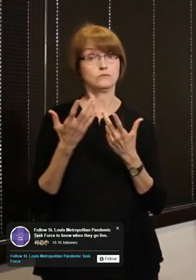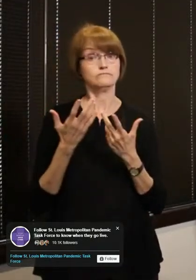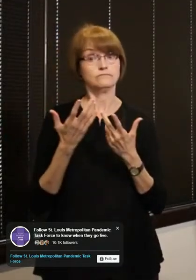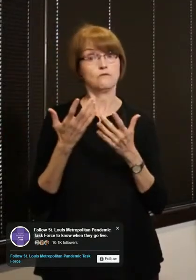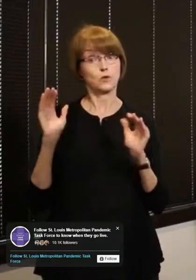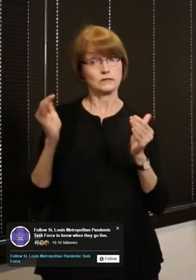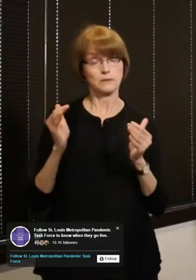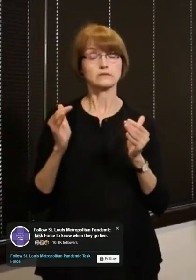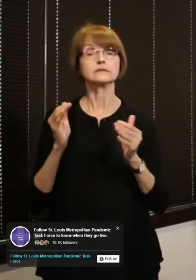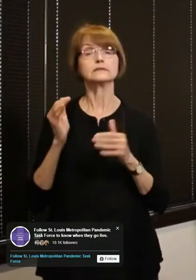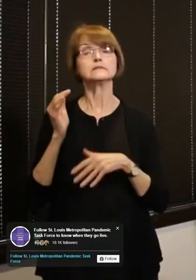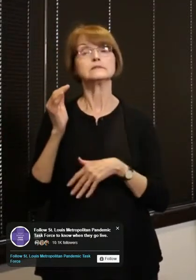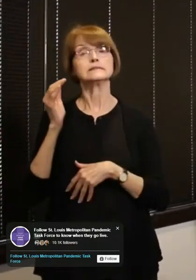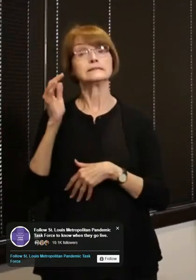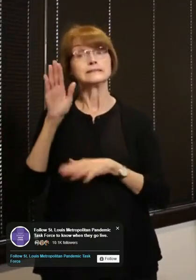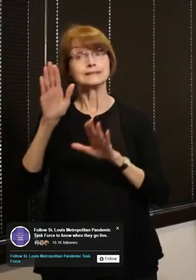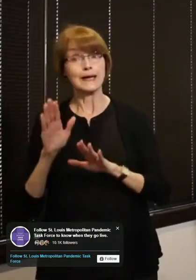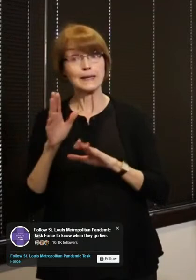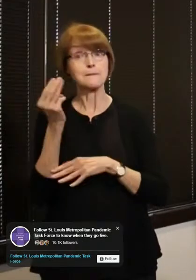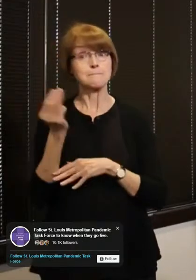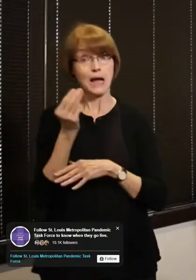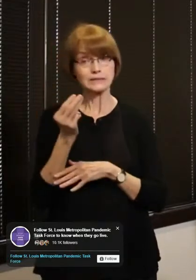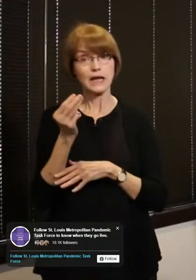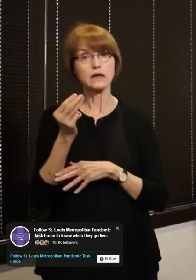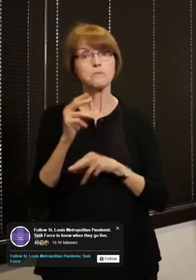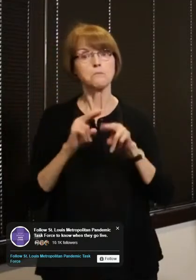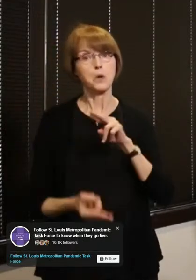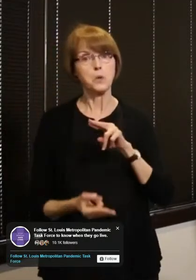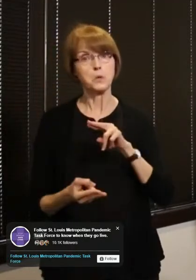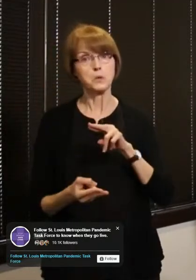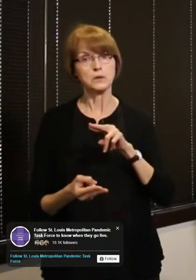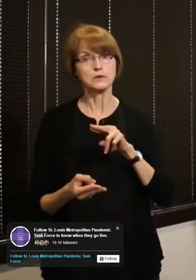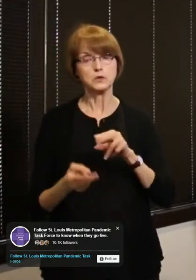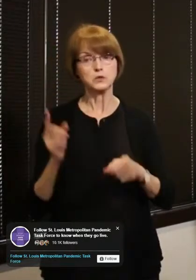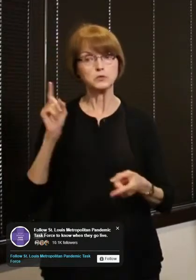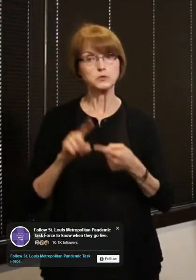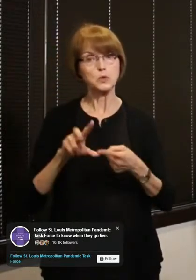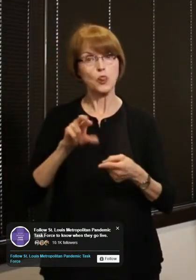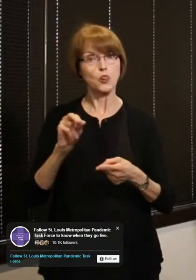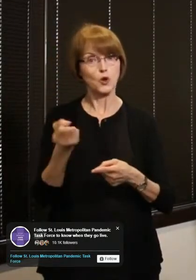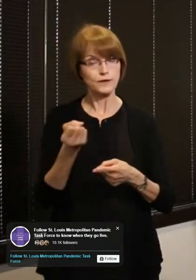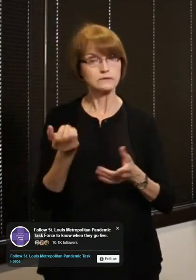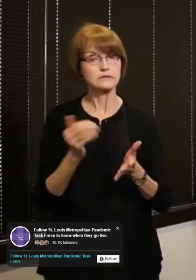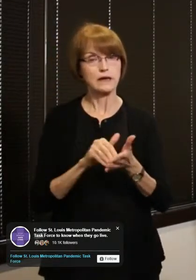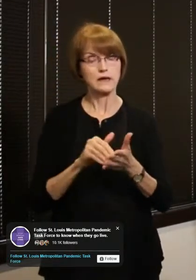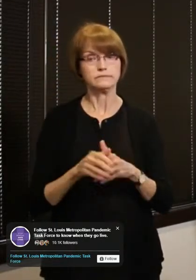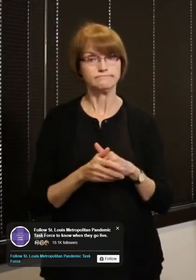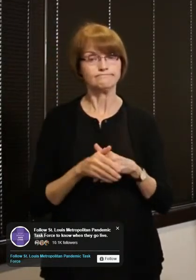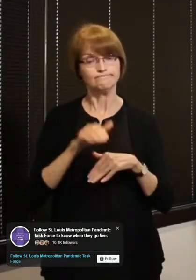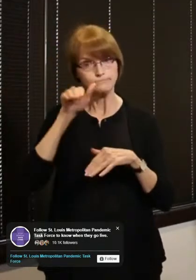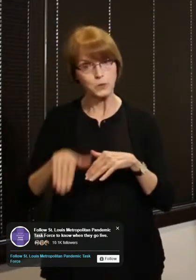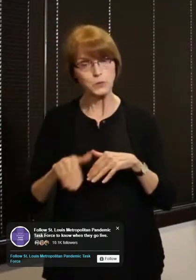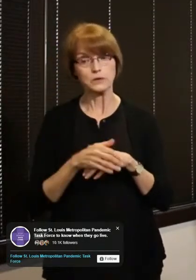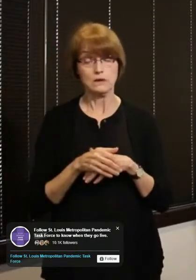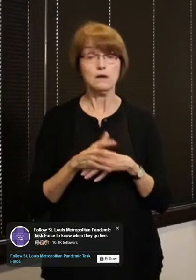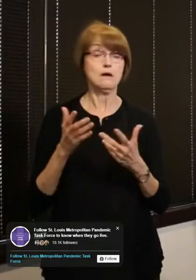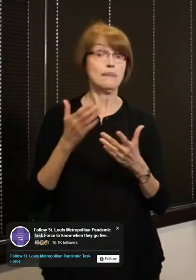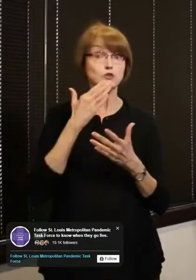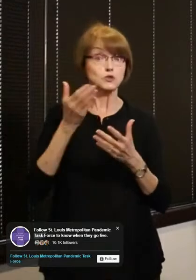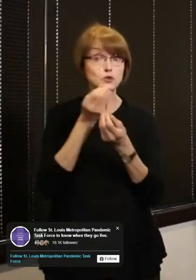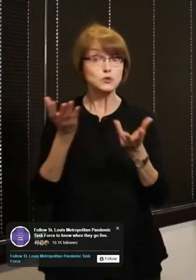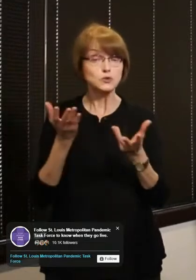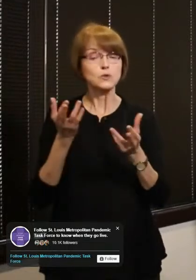we found a considerable drop in our cases back into the 30s. Now, this is welcome news, and we're hopeful that this